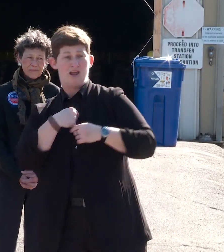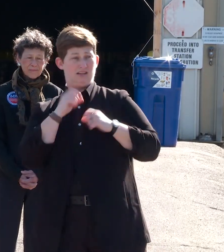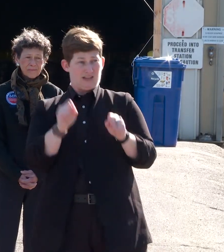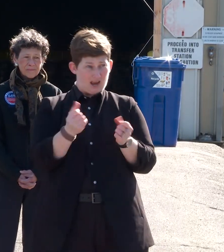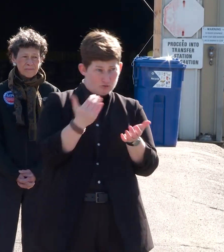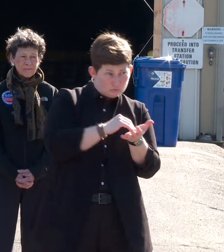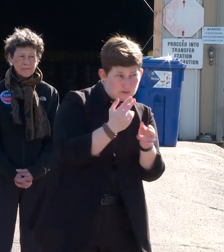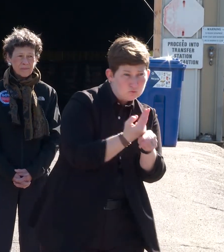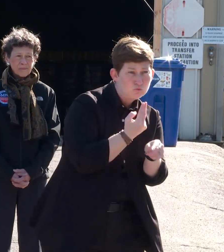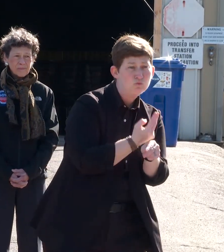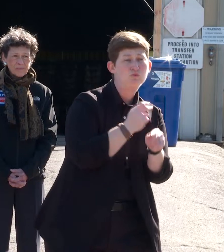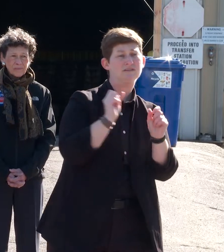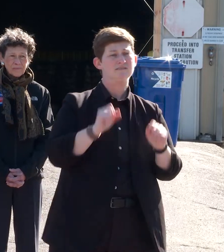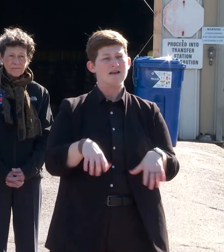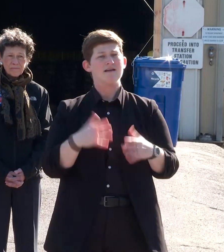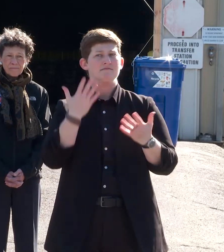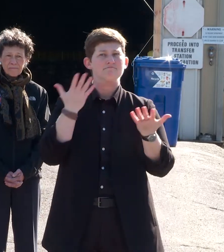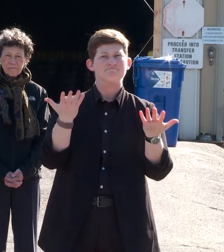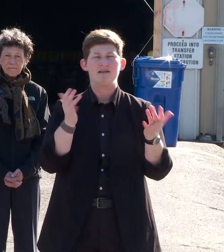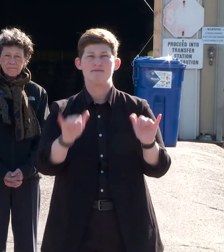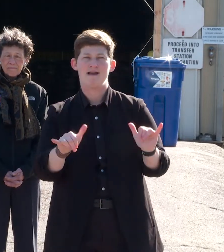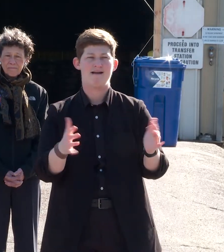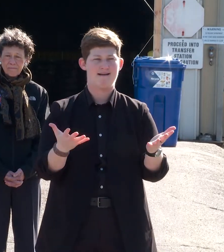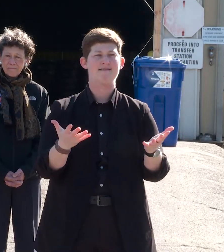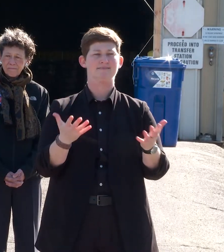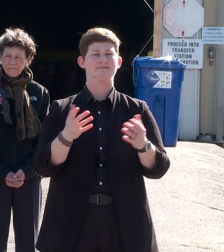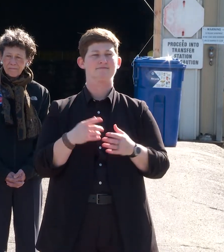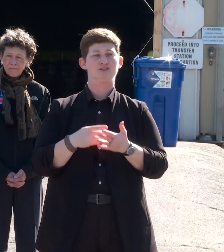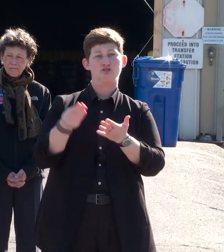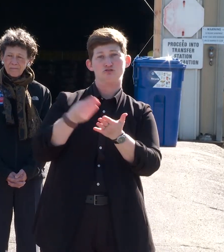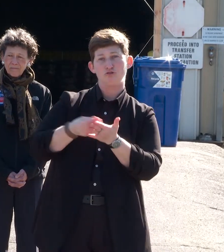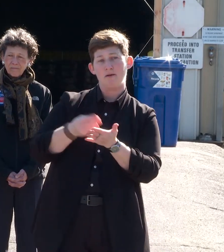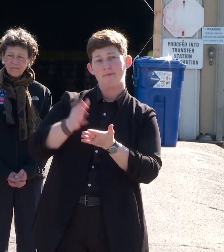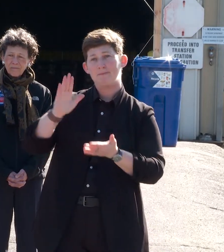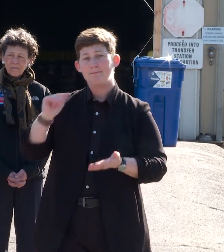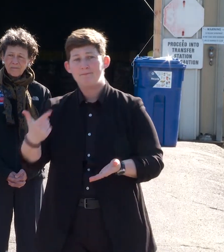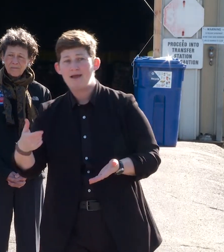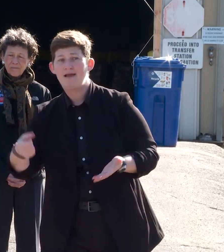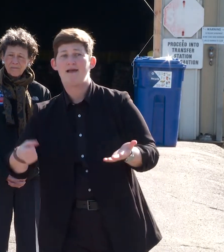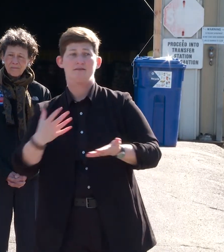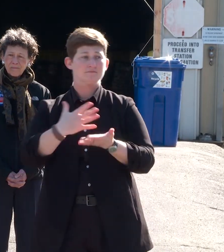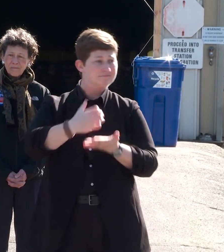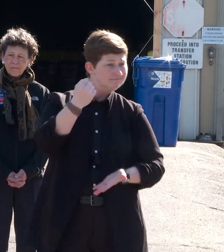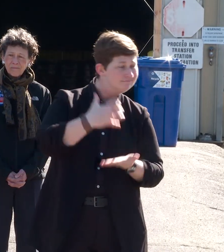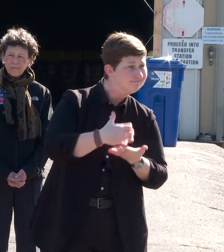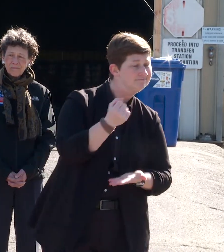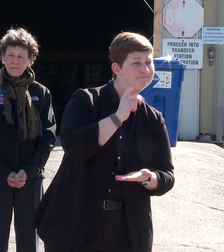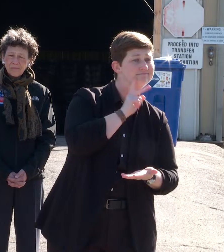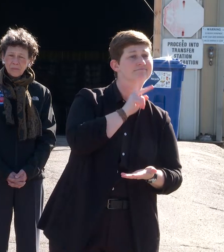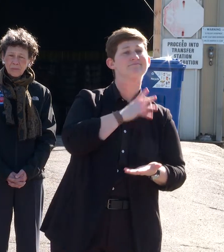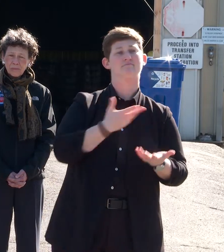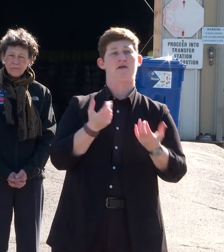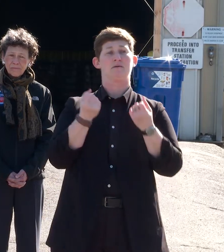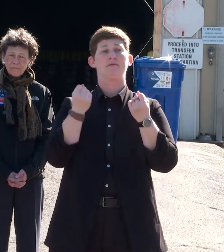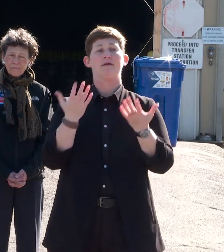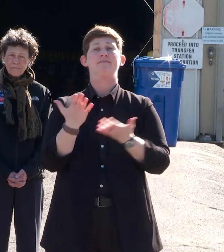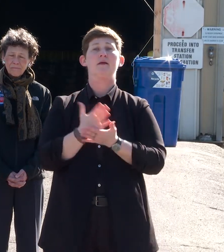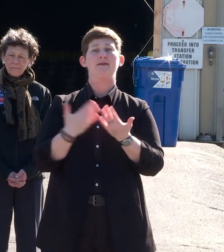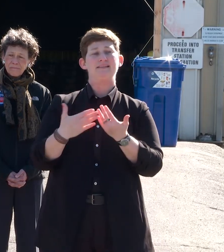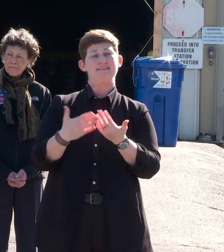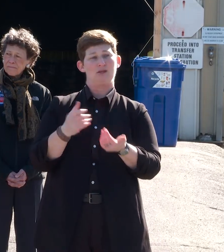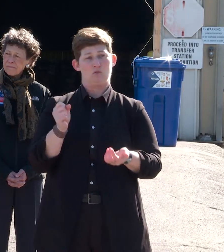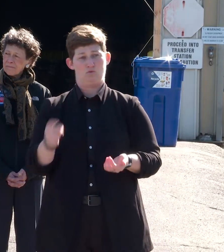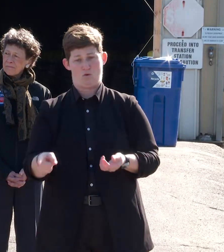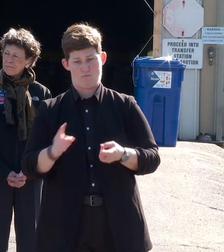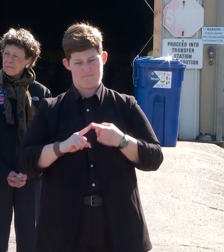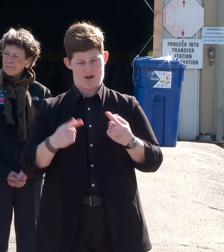way to work in reuse? From shopping bags to beverage containers, items that otherwise would end up in the landfill. And